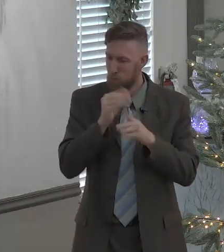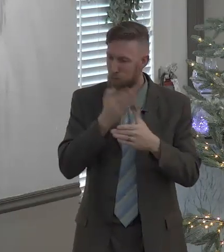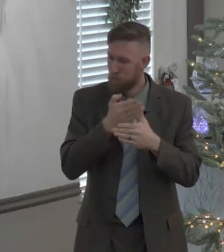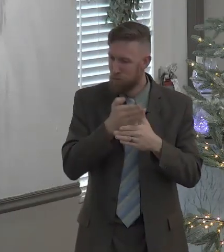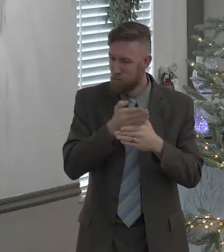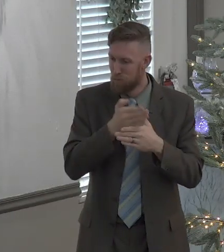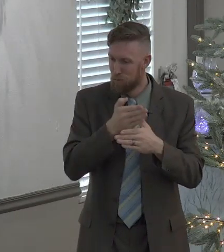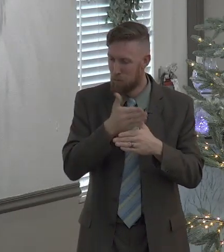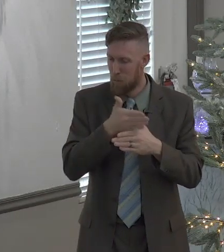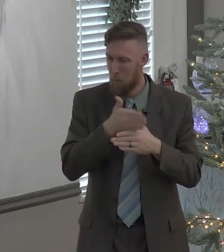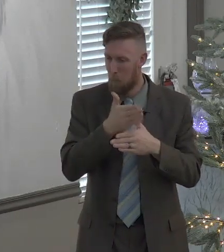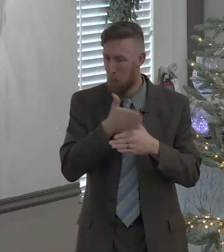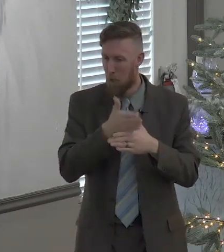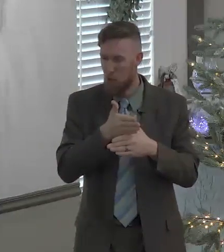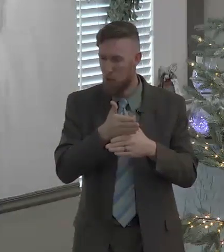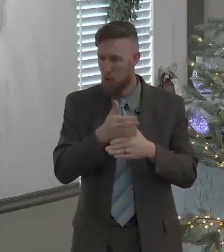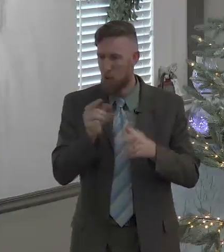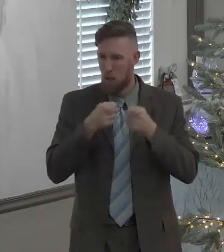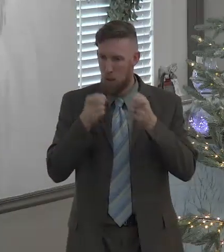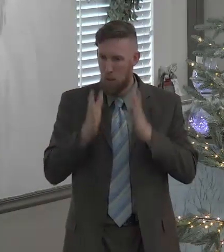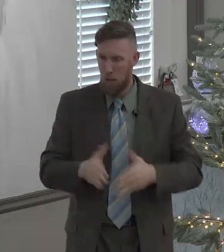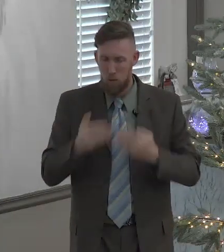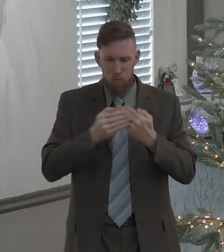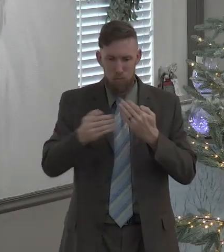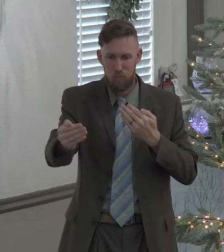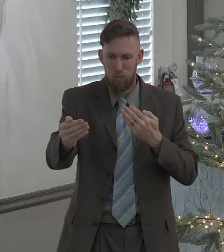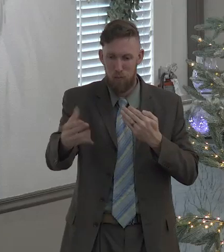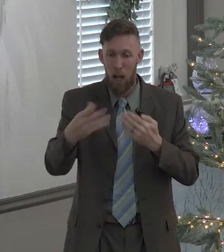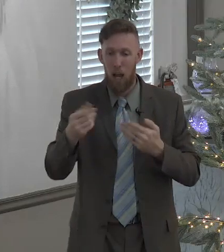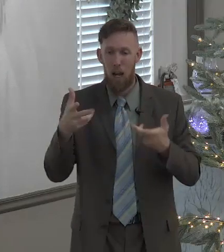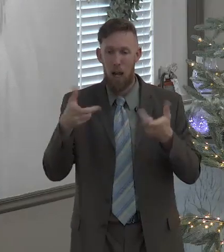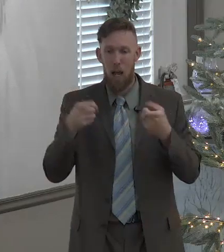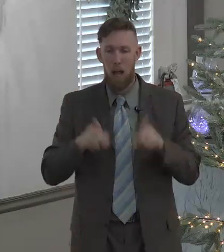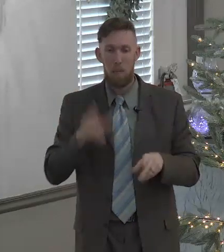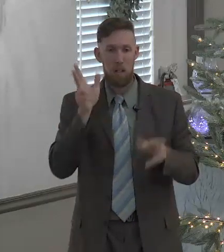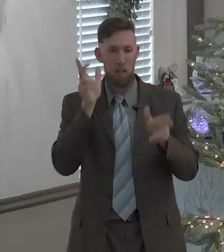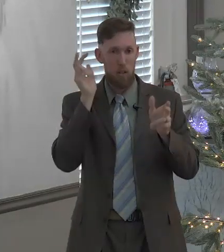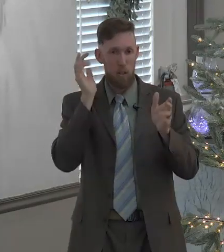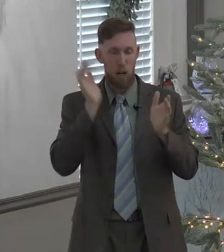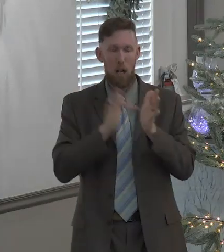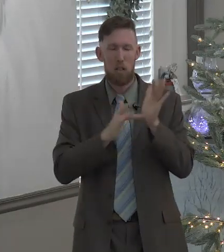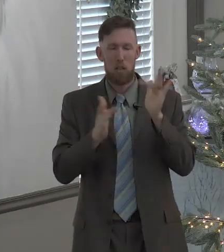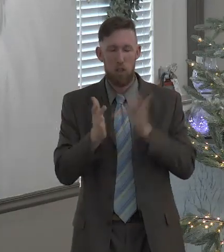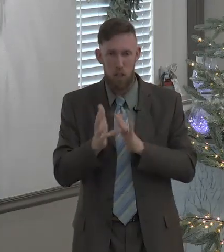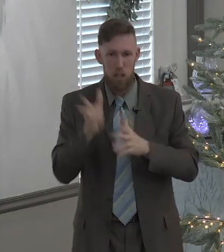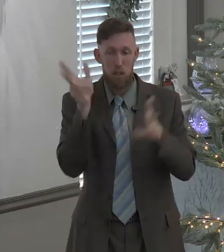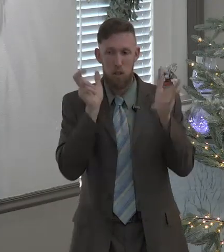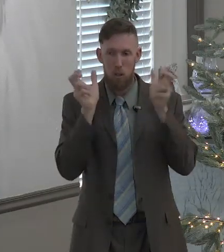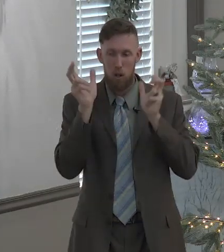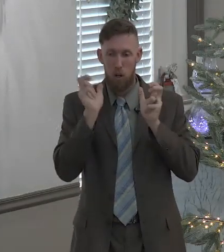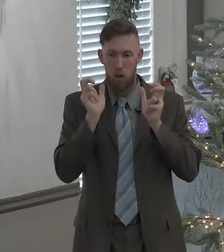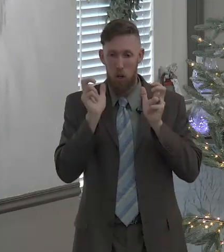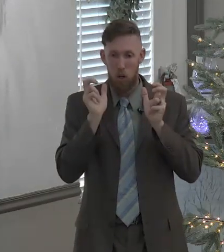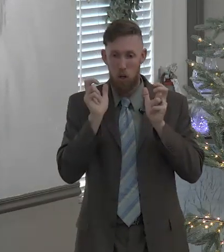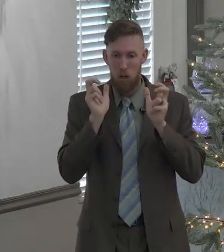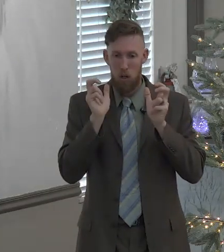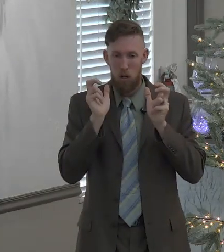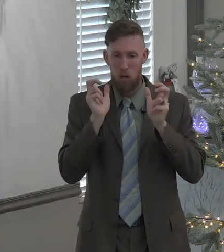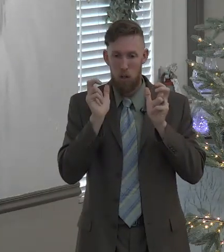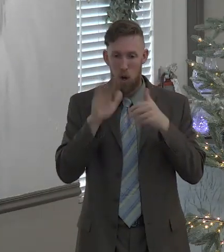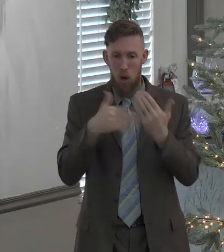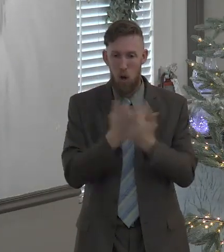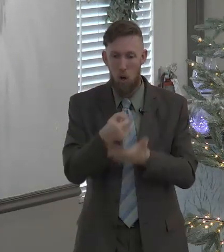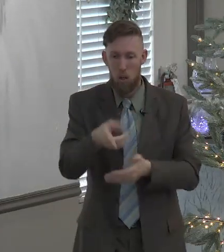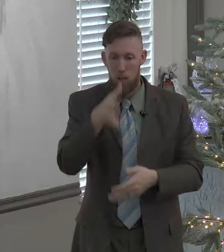troublest thou the master any further? As soon as Jesus heard the word that was spoken, he saith unto the ruler of the